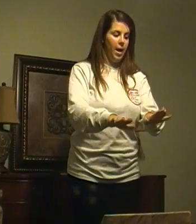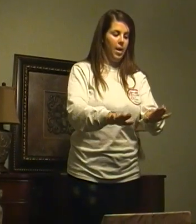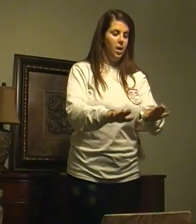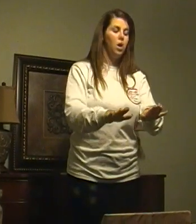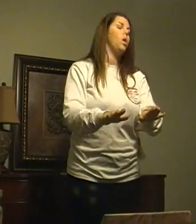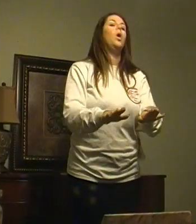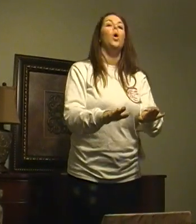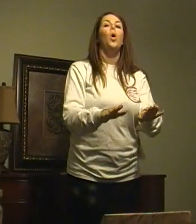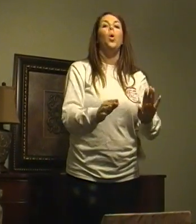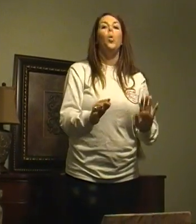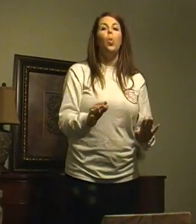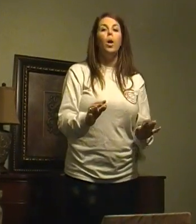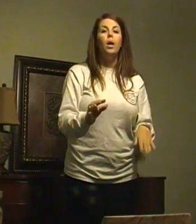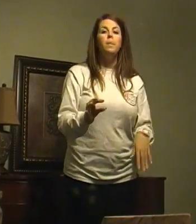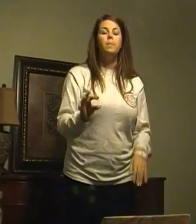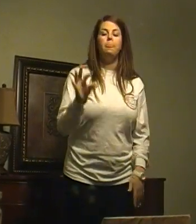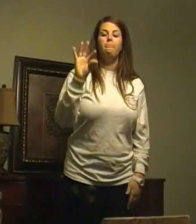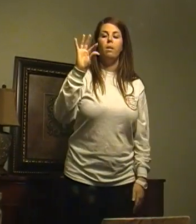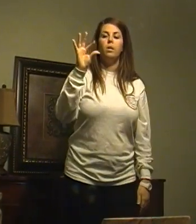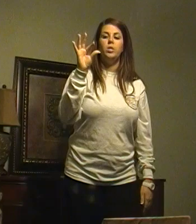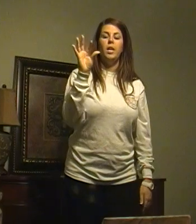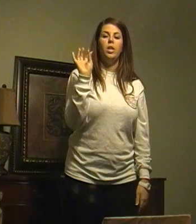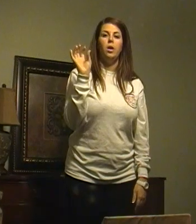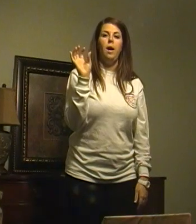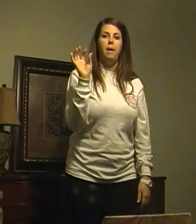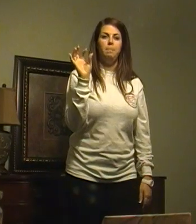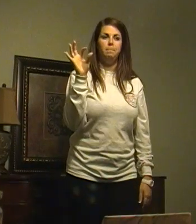3. Or take your